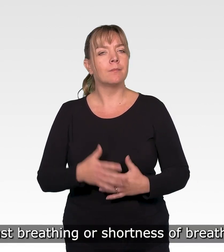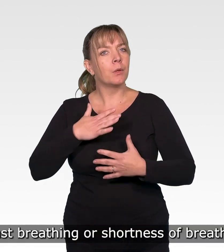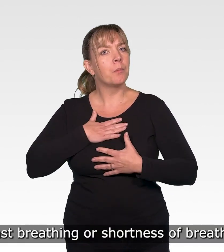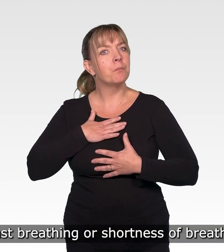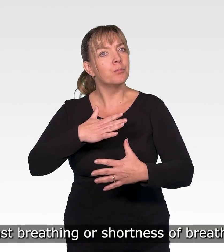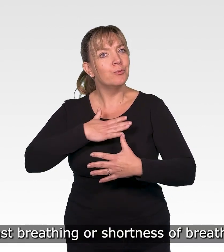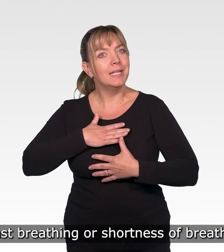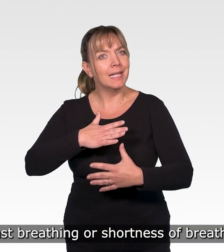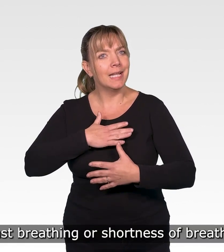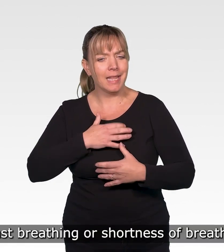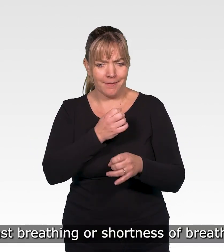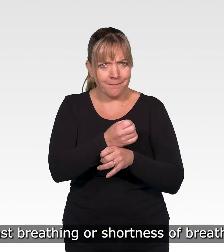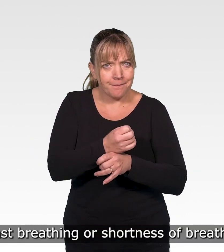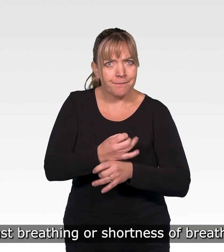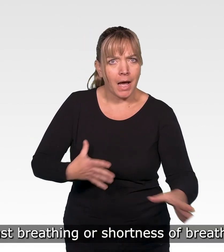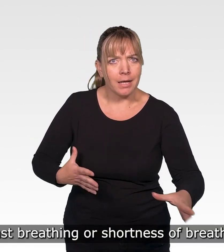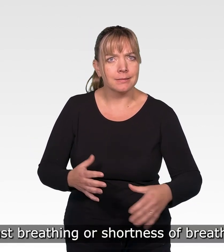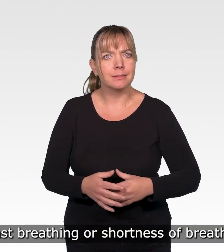fast breathing or shortness of breath.